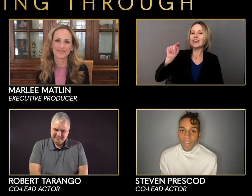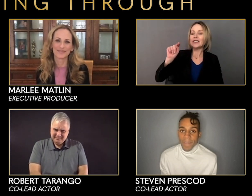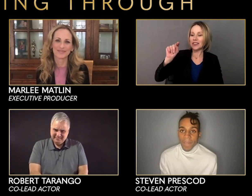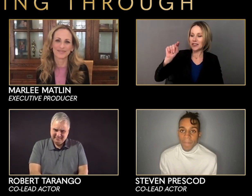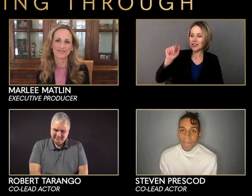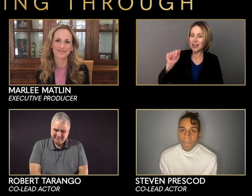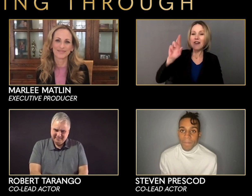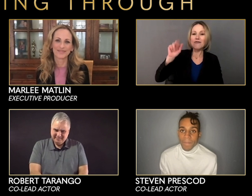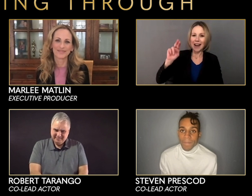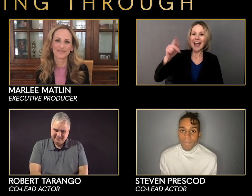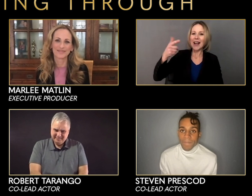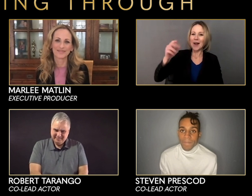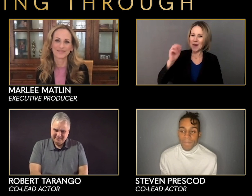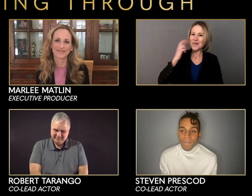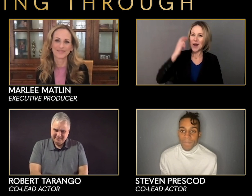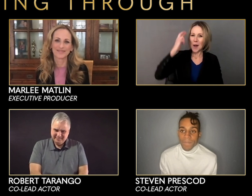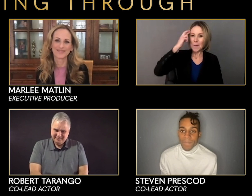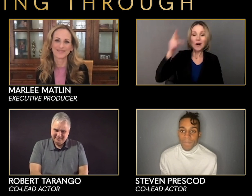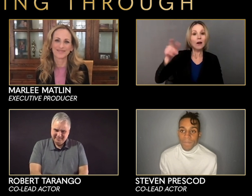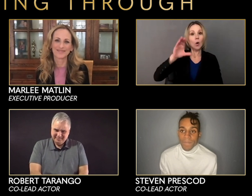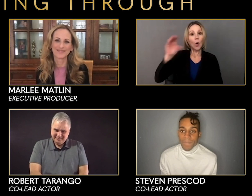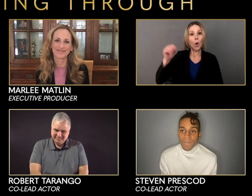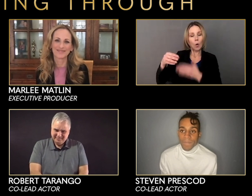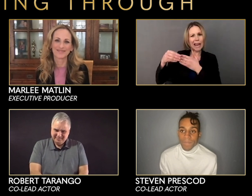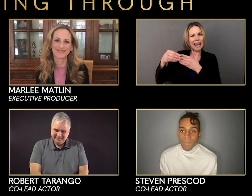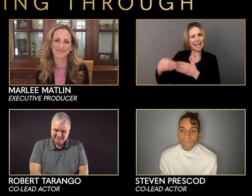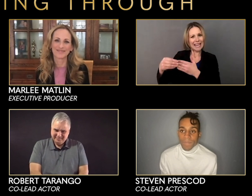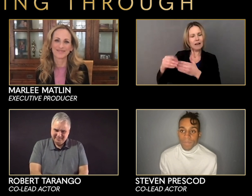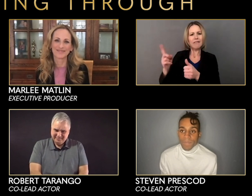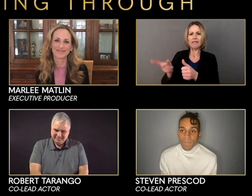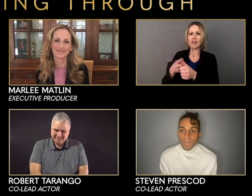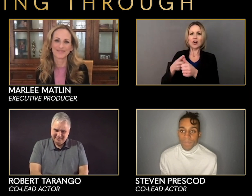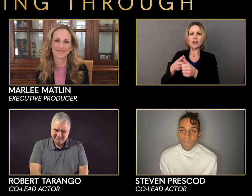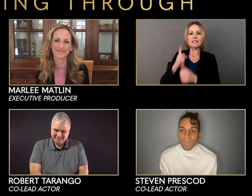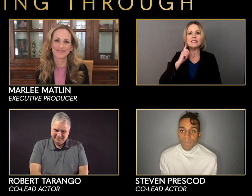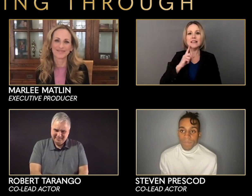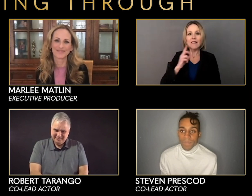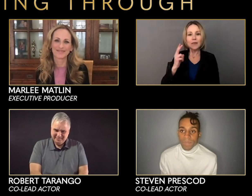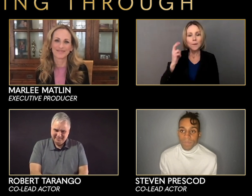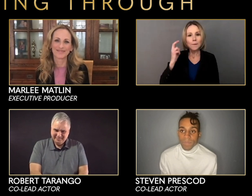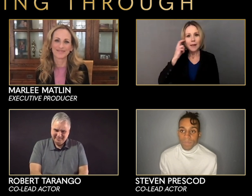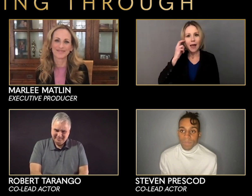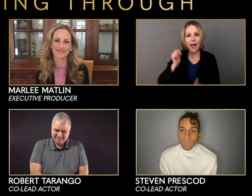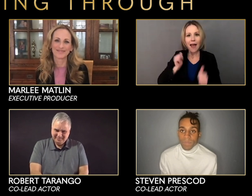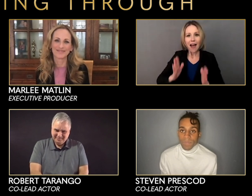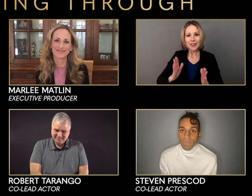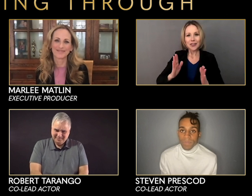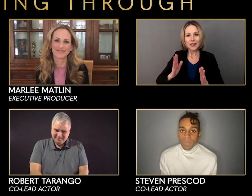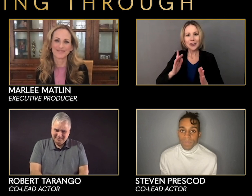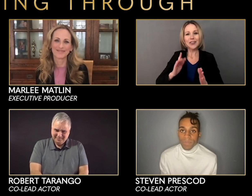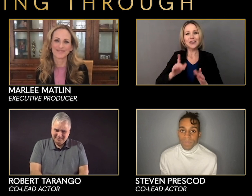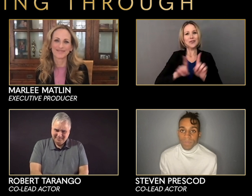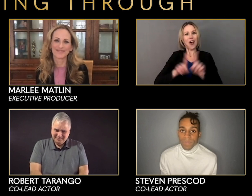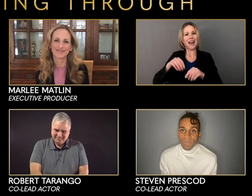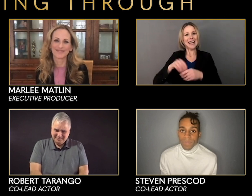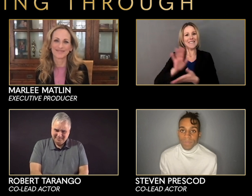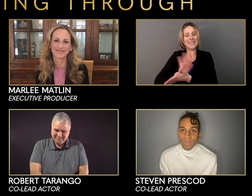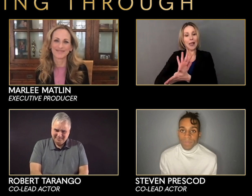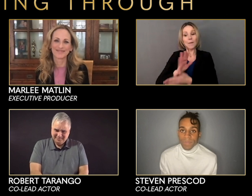co-lead, first deaf-blind actor to star in a film, and Stephen Prescod,